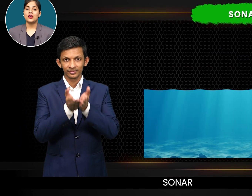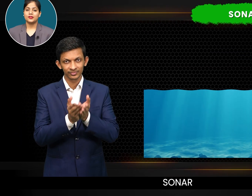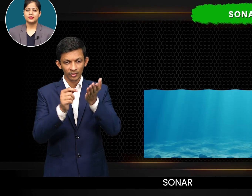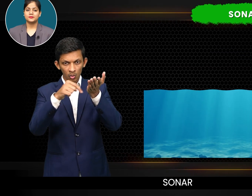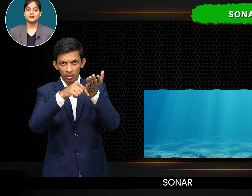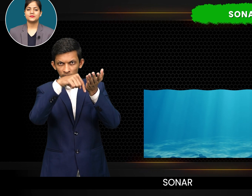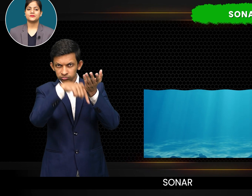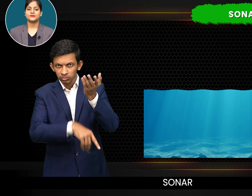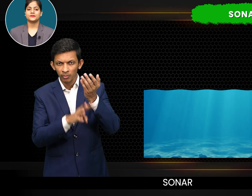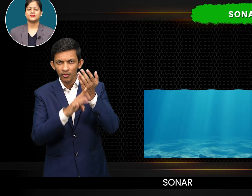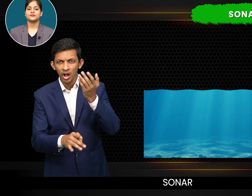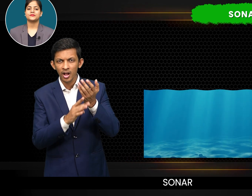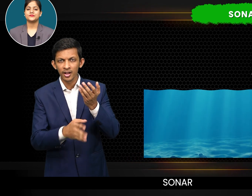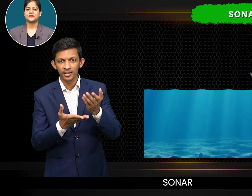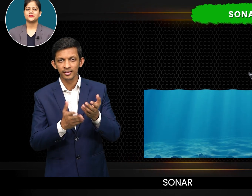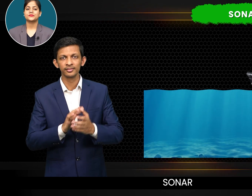SONAR.